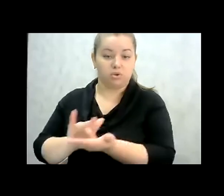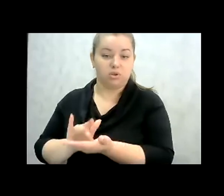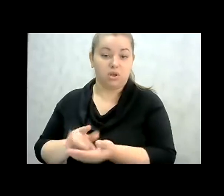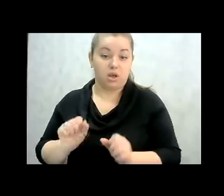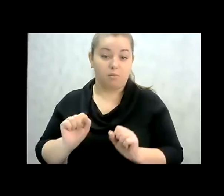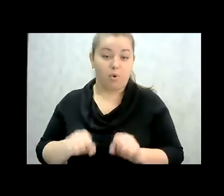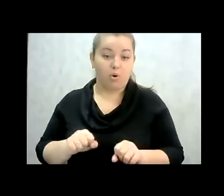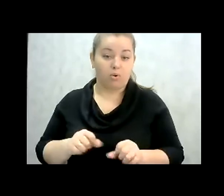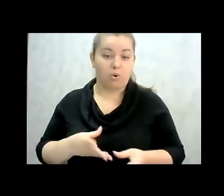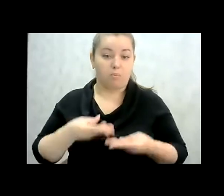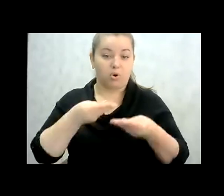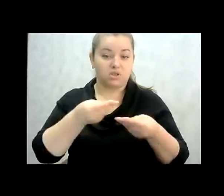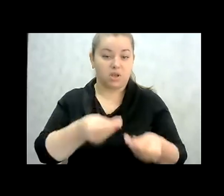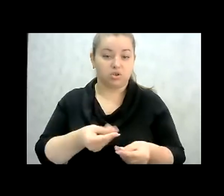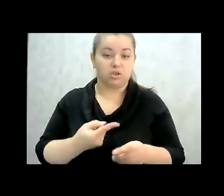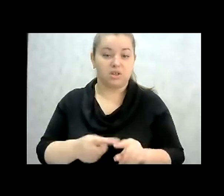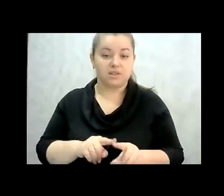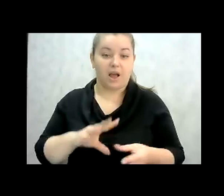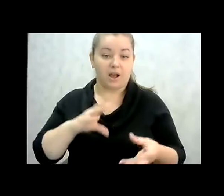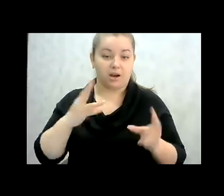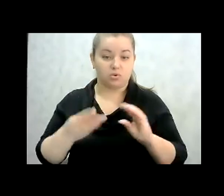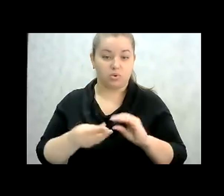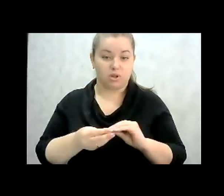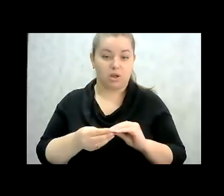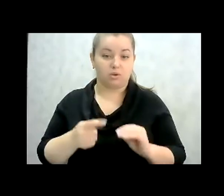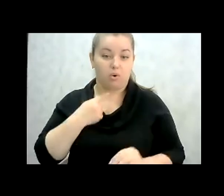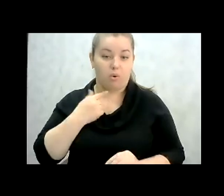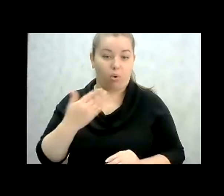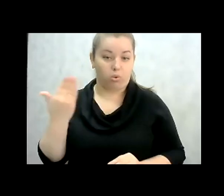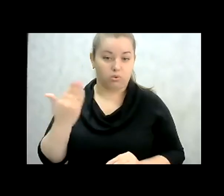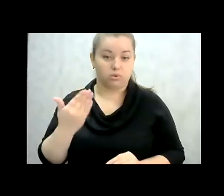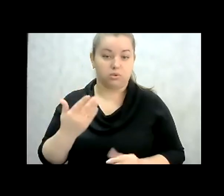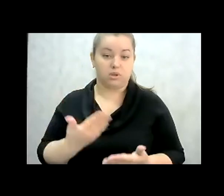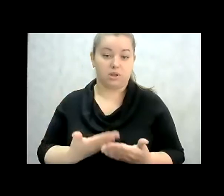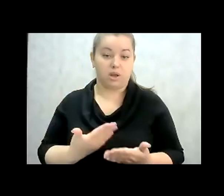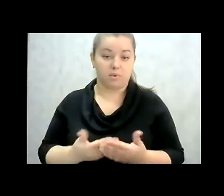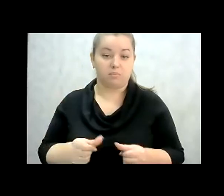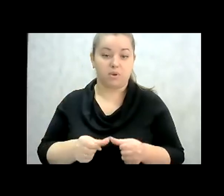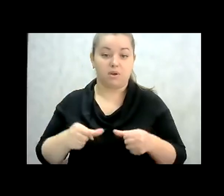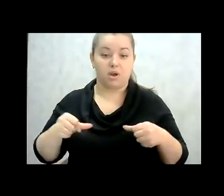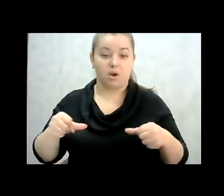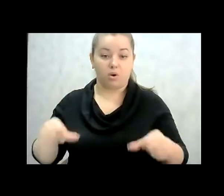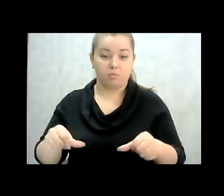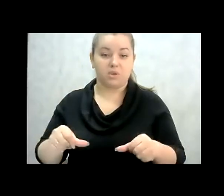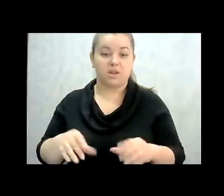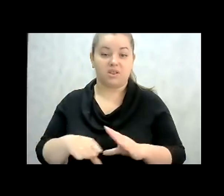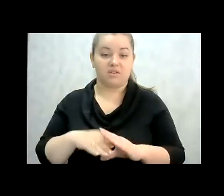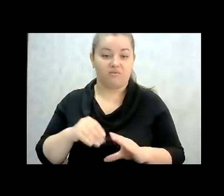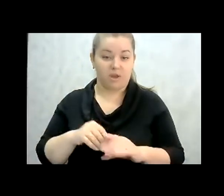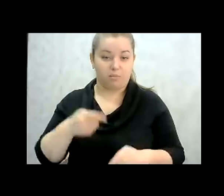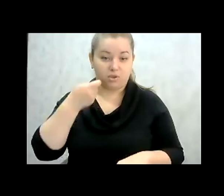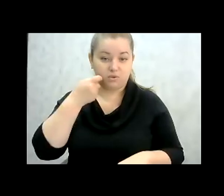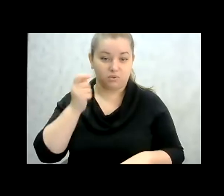the emergence of the technology of electoral tourism and could impact the results of the